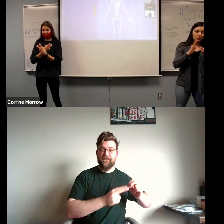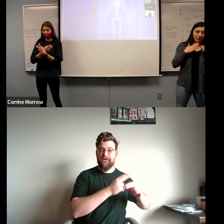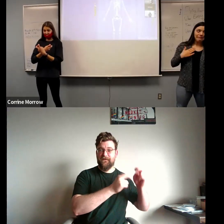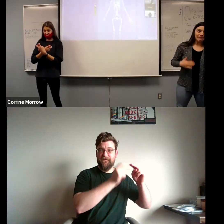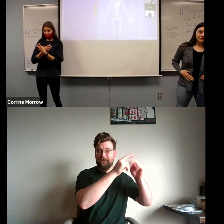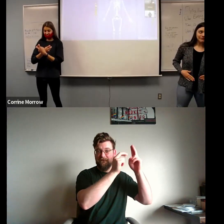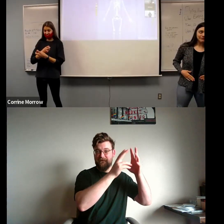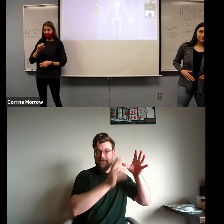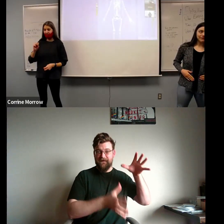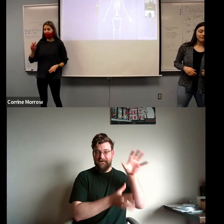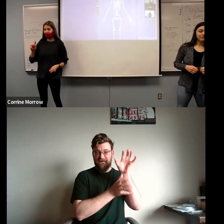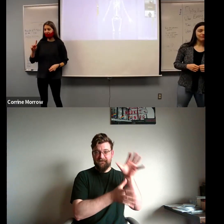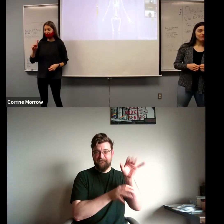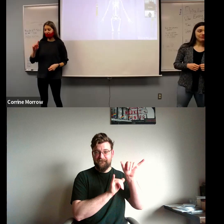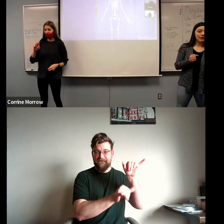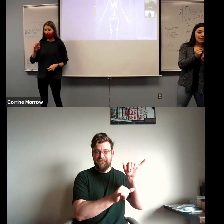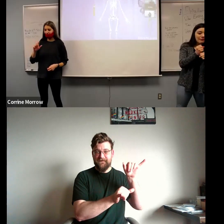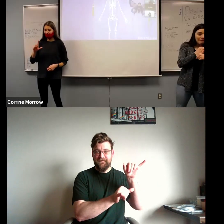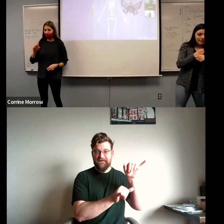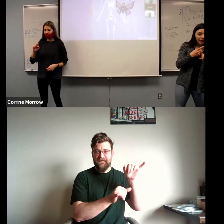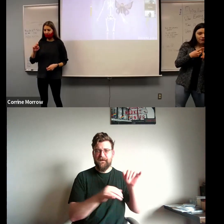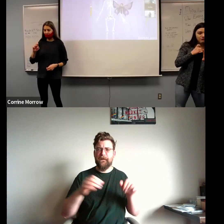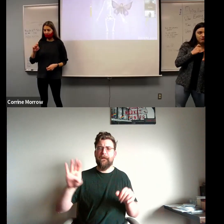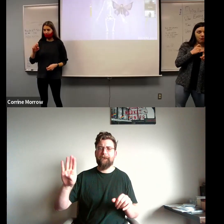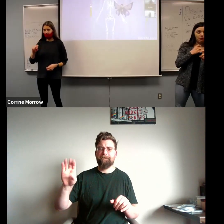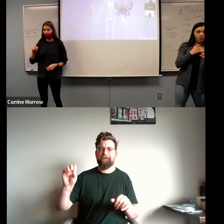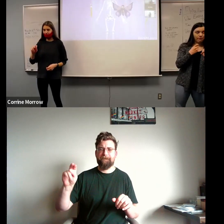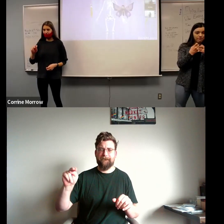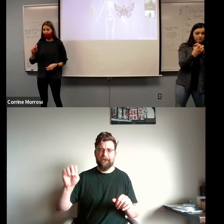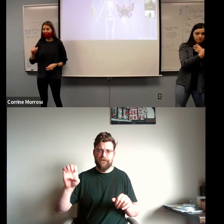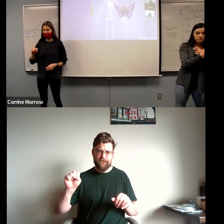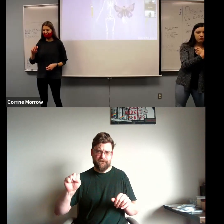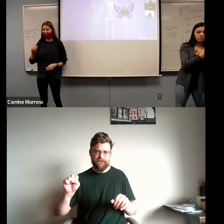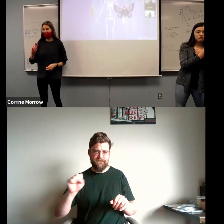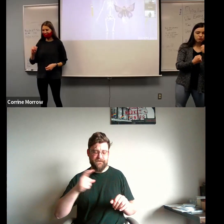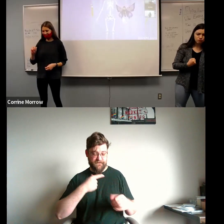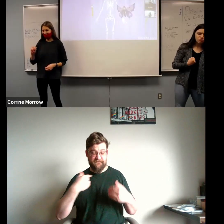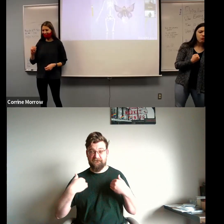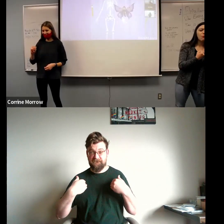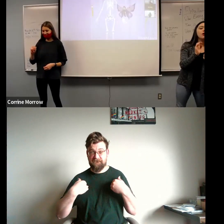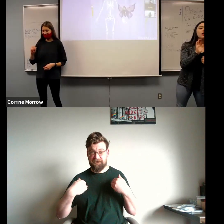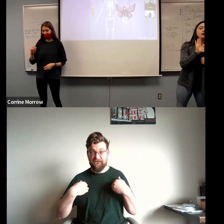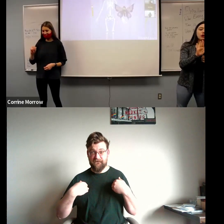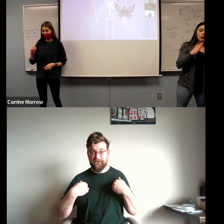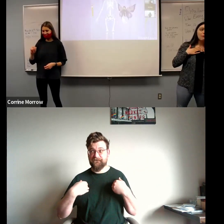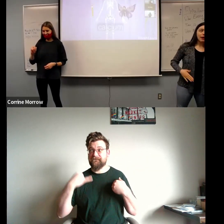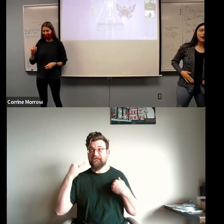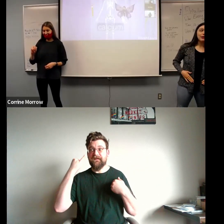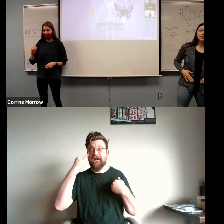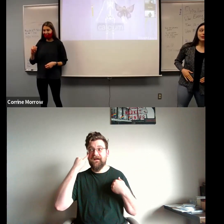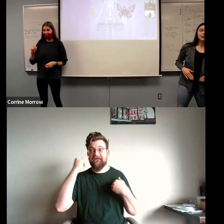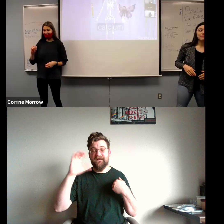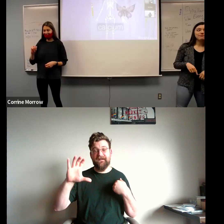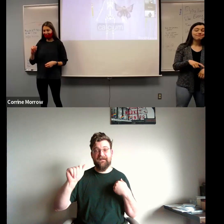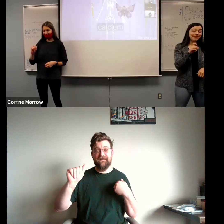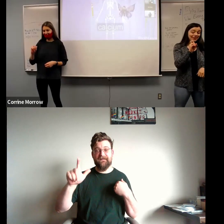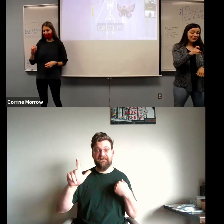that support the rest of your body. You should be sure to get plenty of calcium in your diet. Calcium helps build